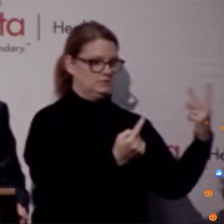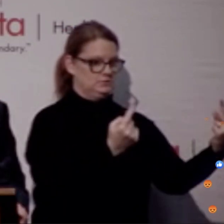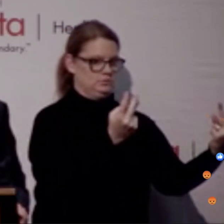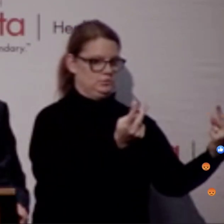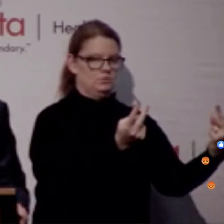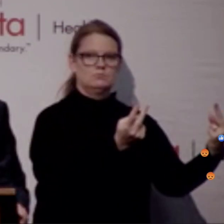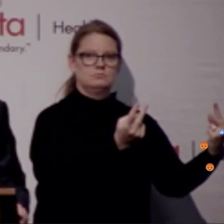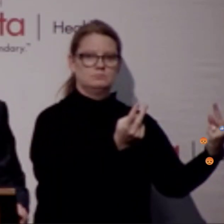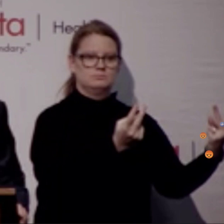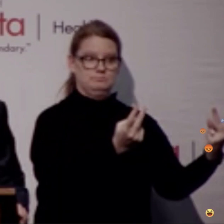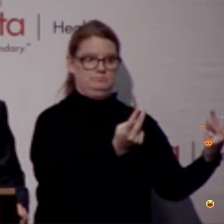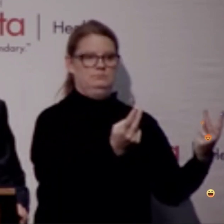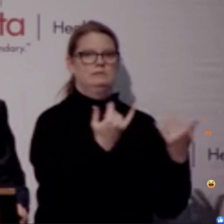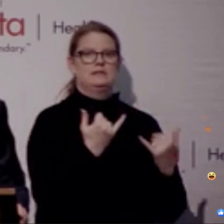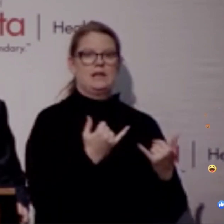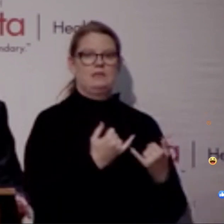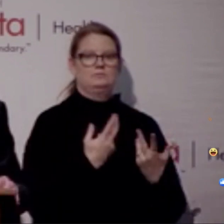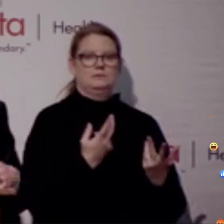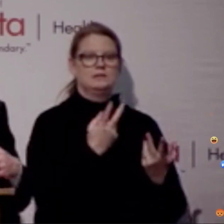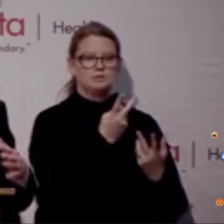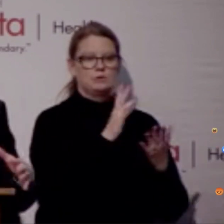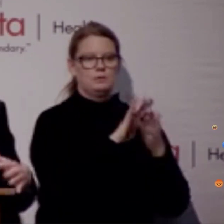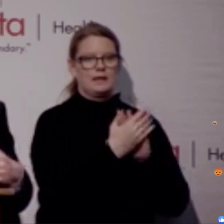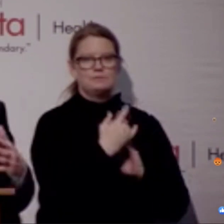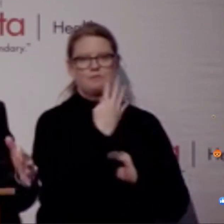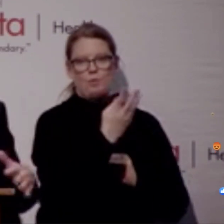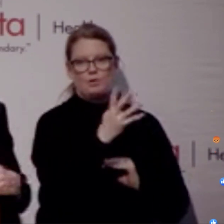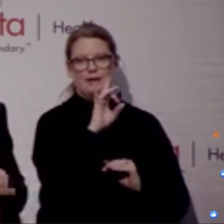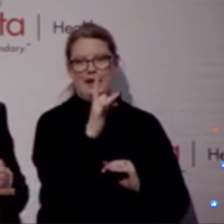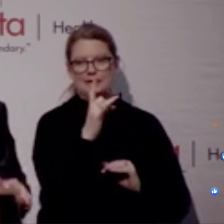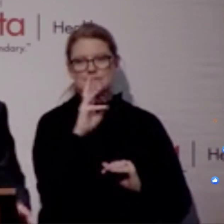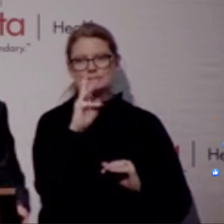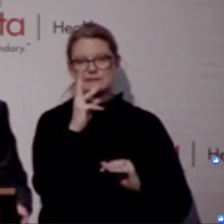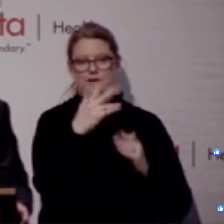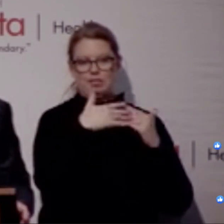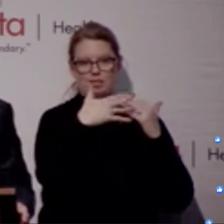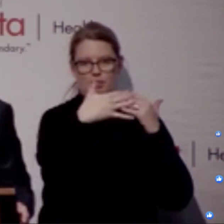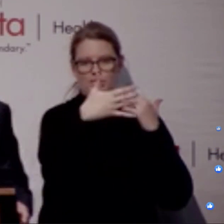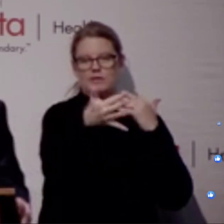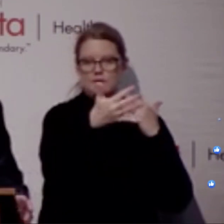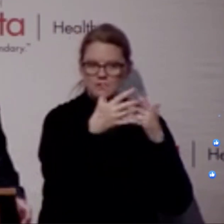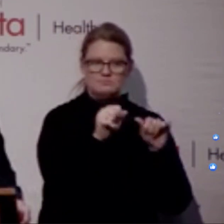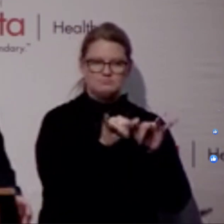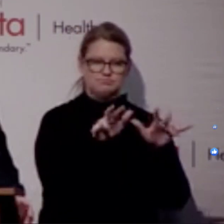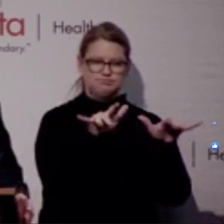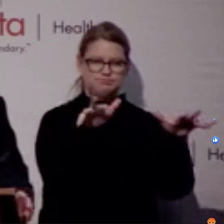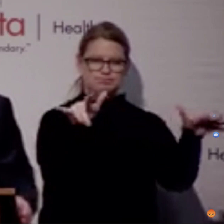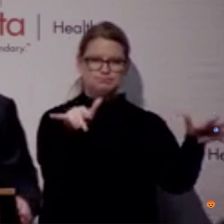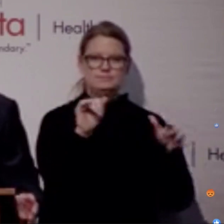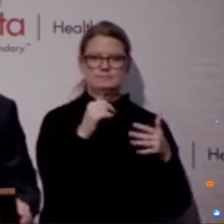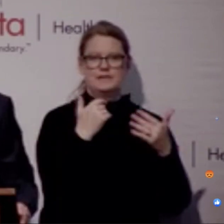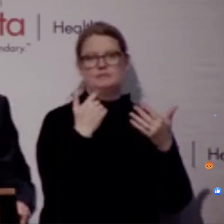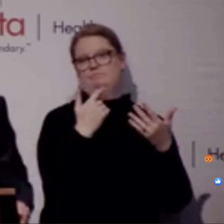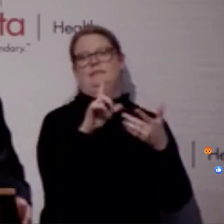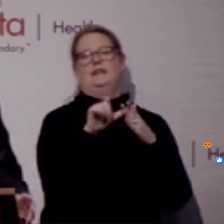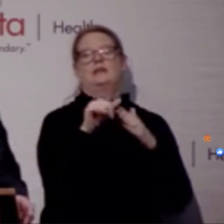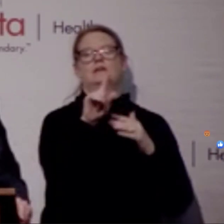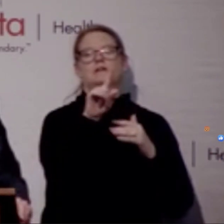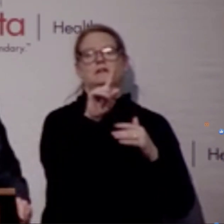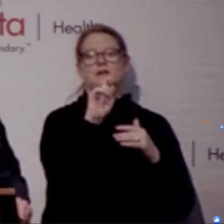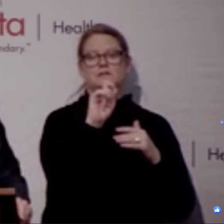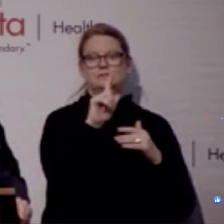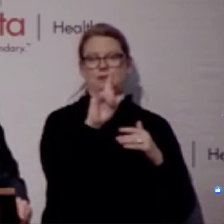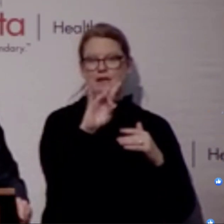suddenly, you know, two becomes 4, becomes 8, becomes 16, becomes 32, becomes 64, becomes 128, becomes